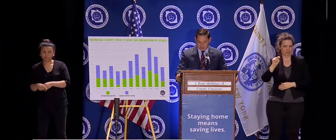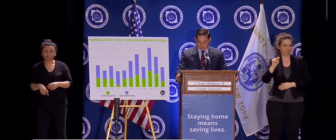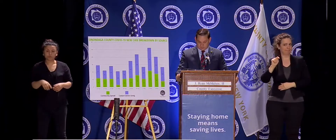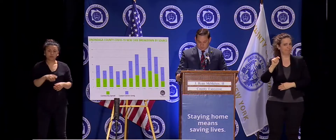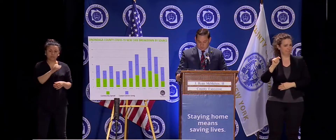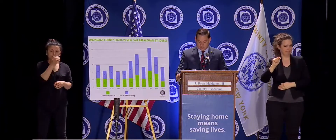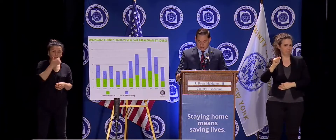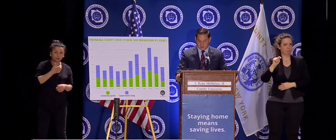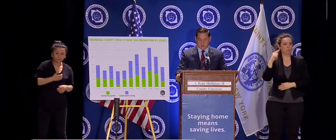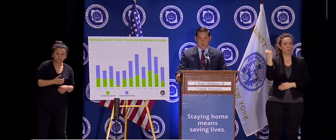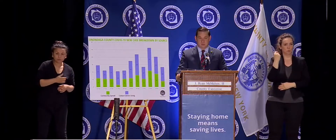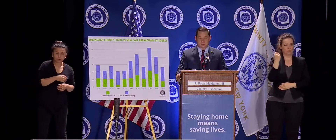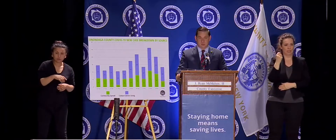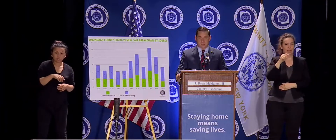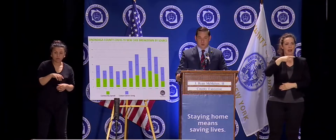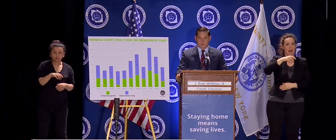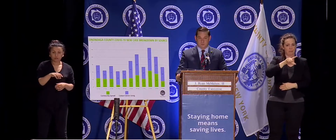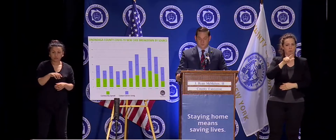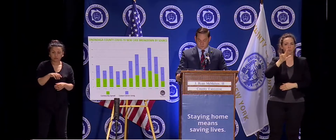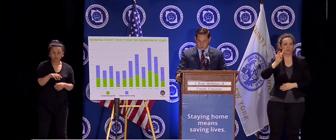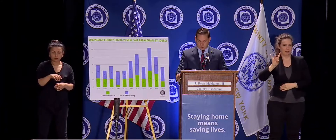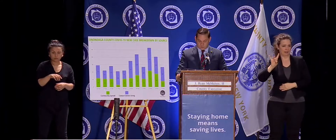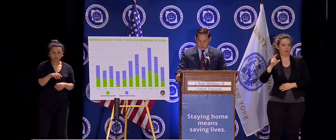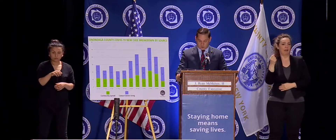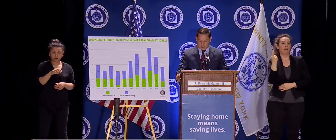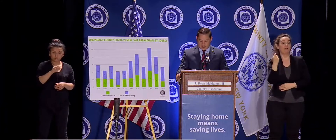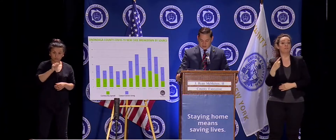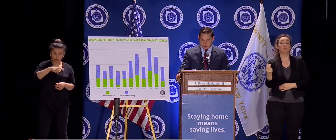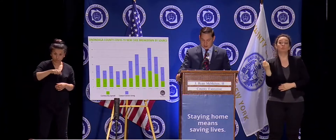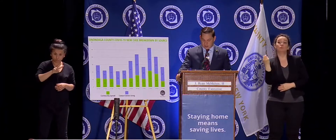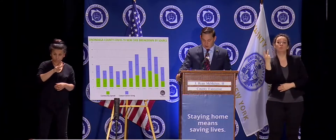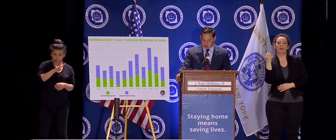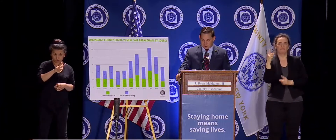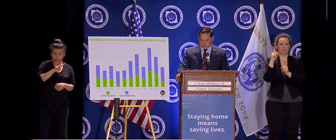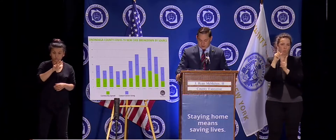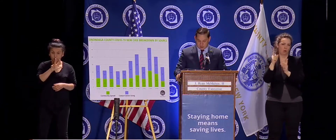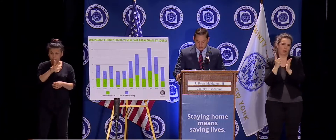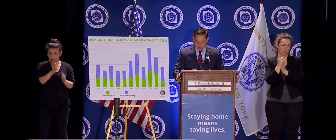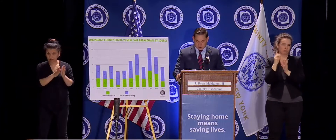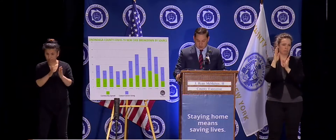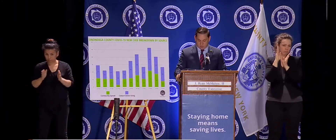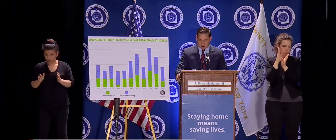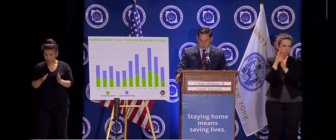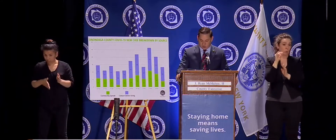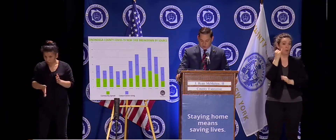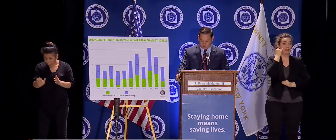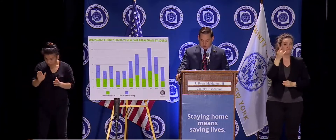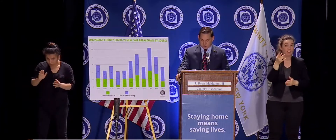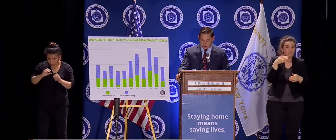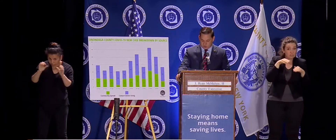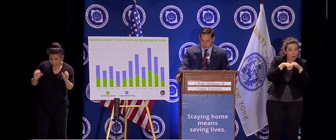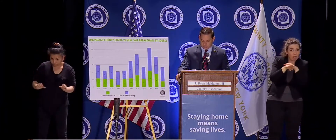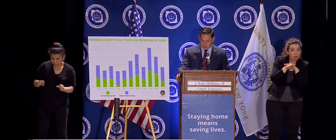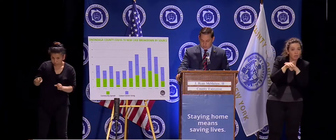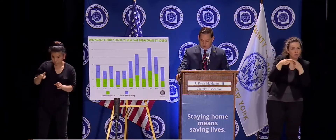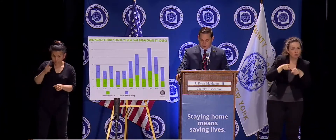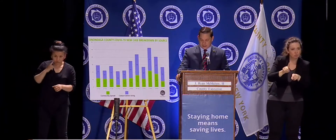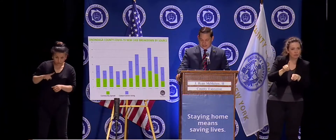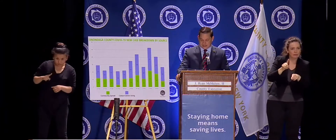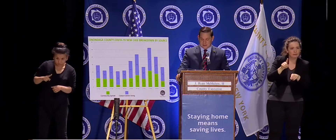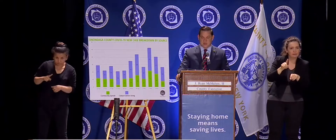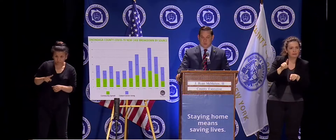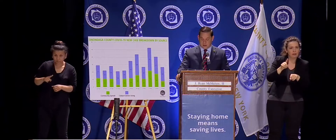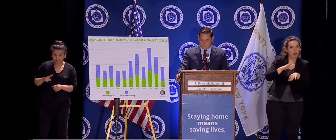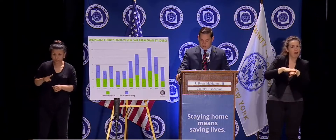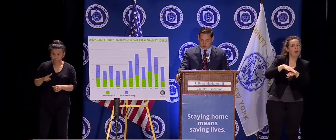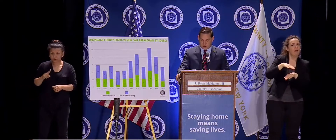28th from 11 to noon. So if you are at the Dollar Tree on Erie Boulevard, 3130 Erie Boulevard